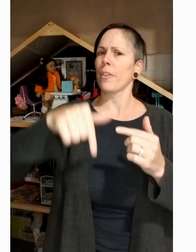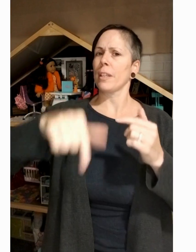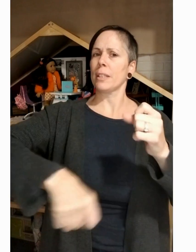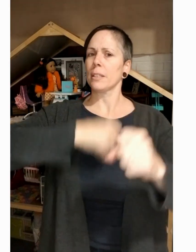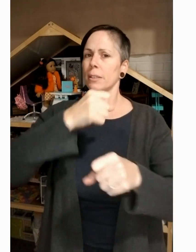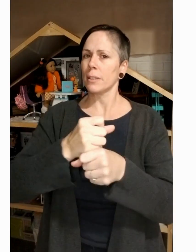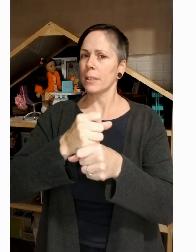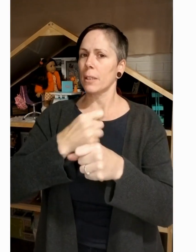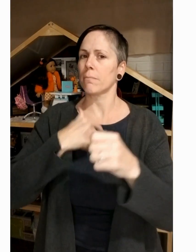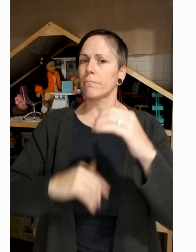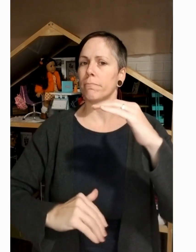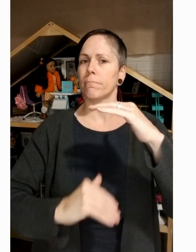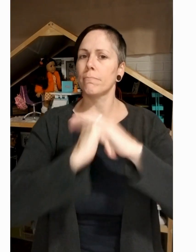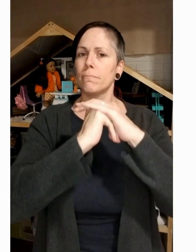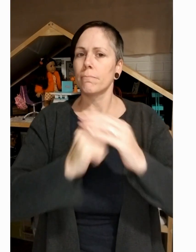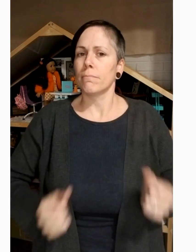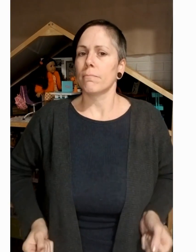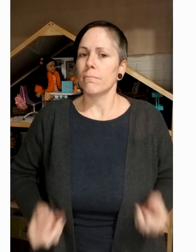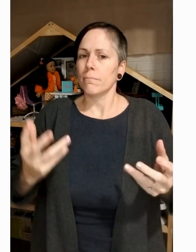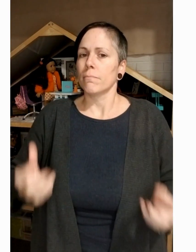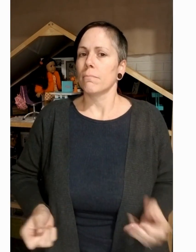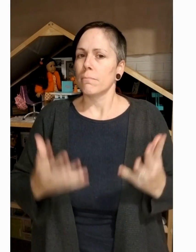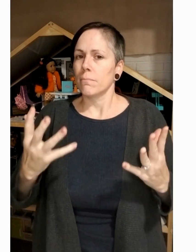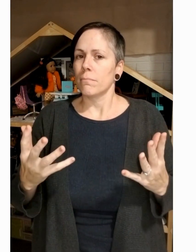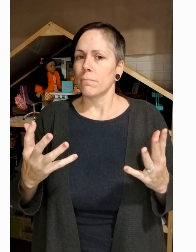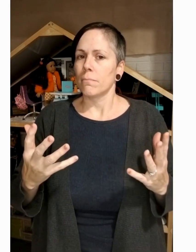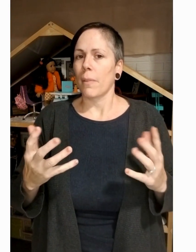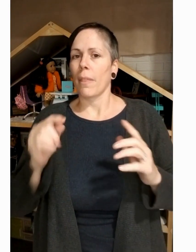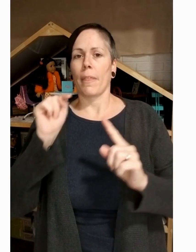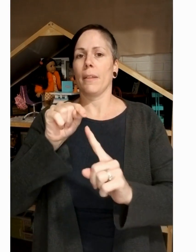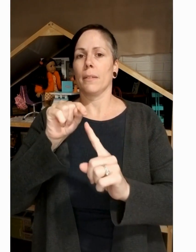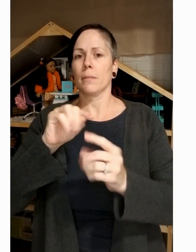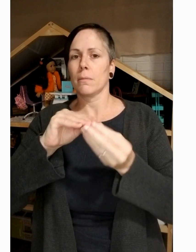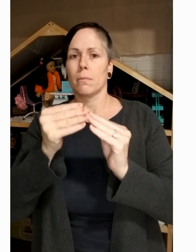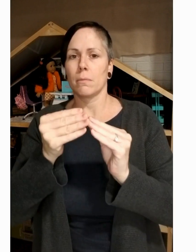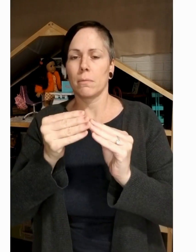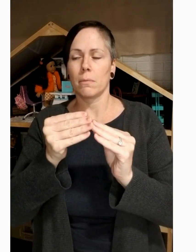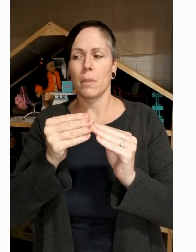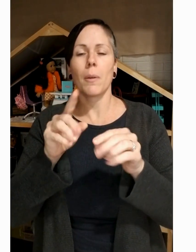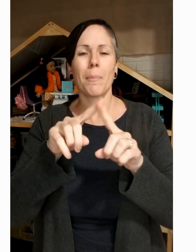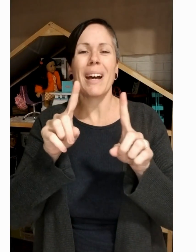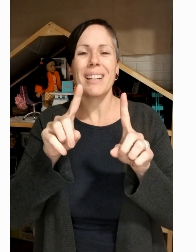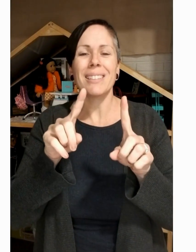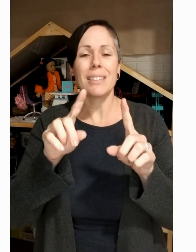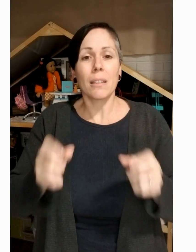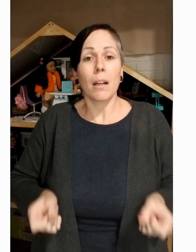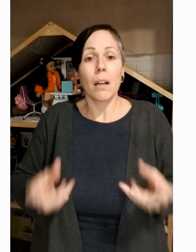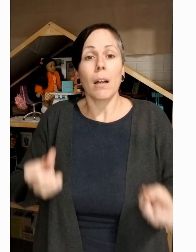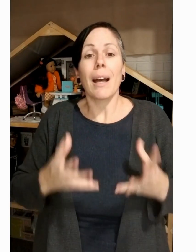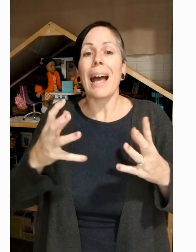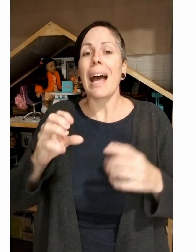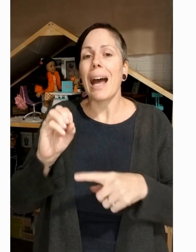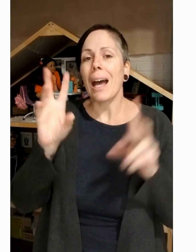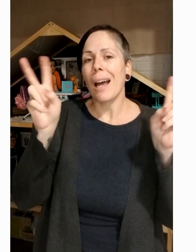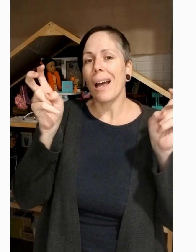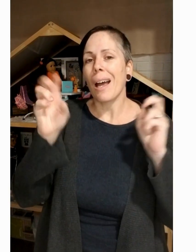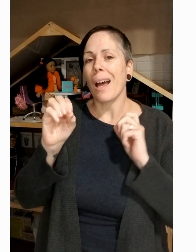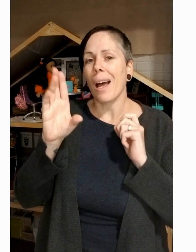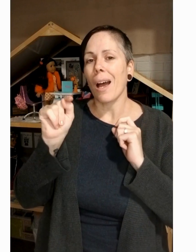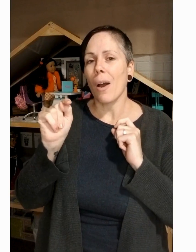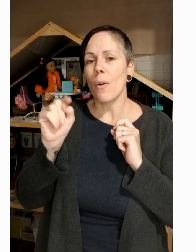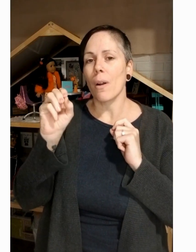that means things that I buy with gift cards don't count as an expense because they didn't come out of my pocket.